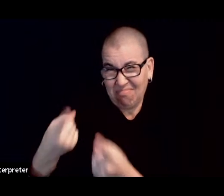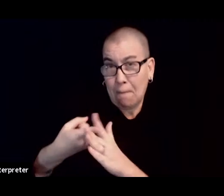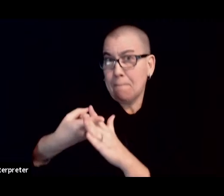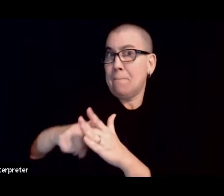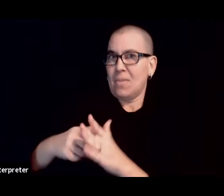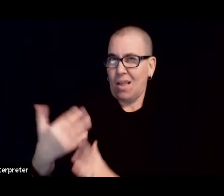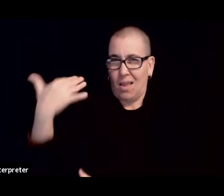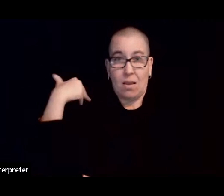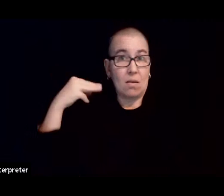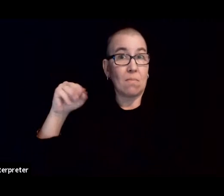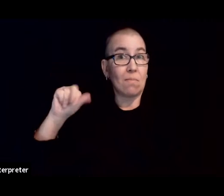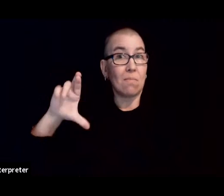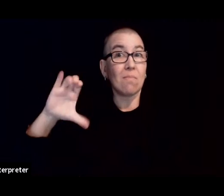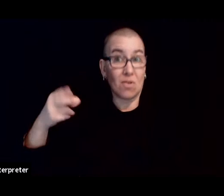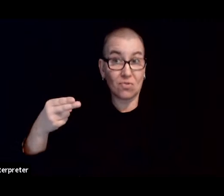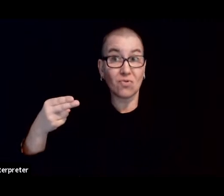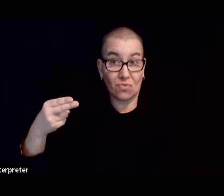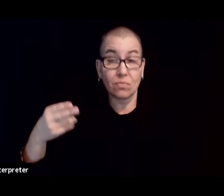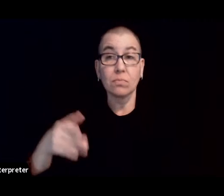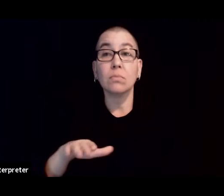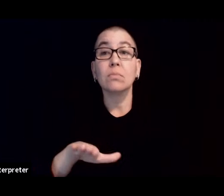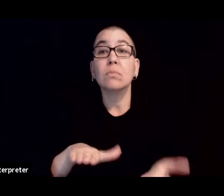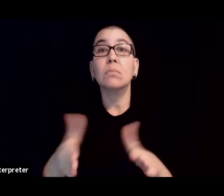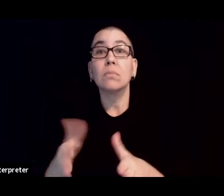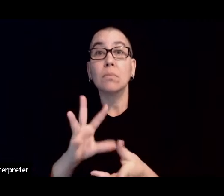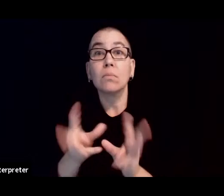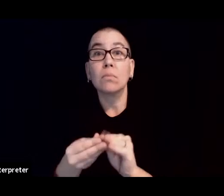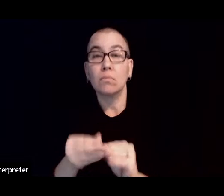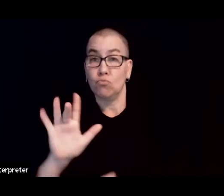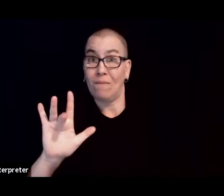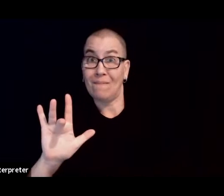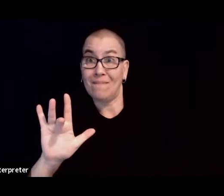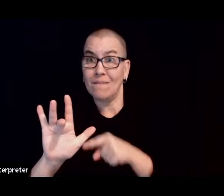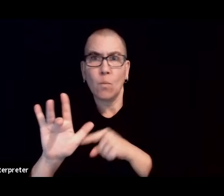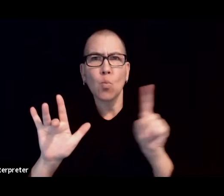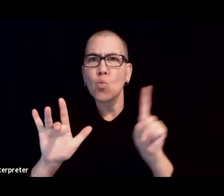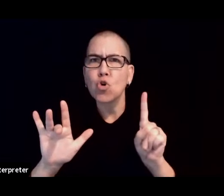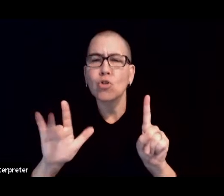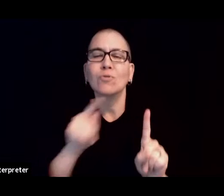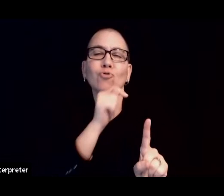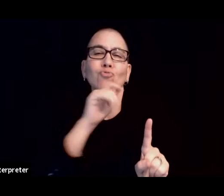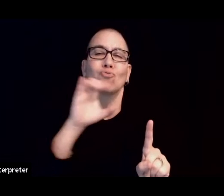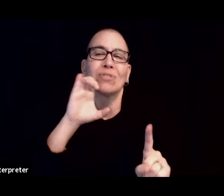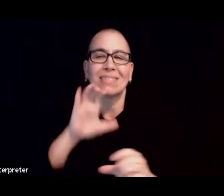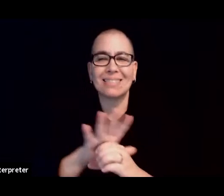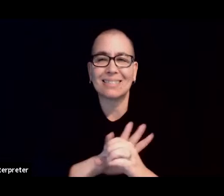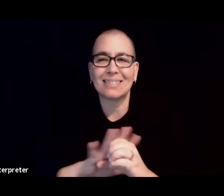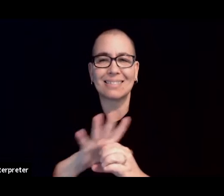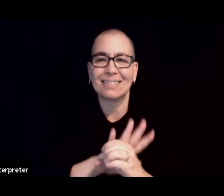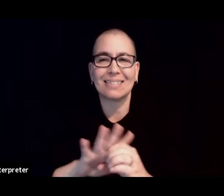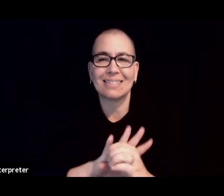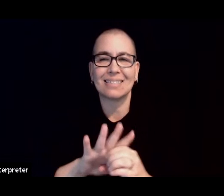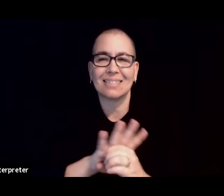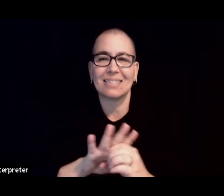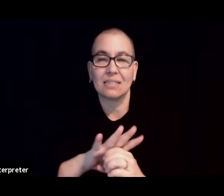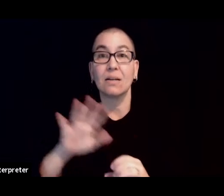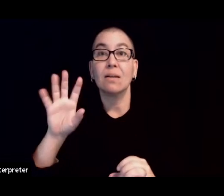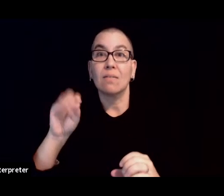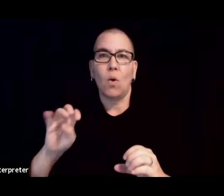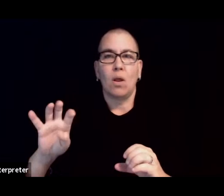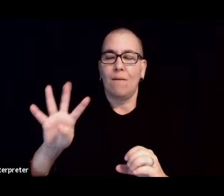metropolitan area, 40 in greater Minnesota, in age ranges from people in their 40s and 50s up through their